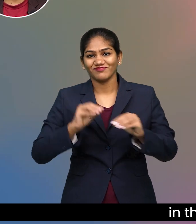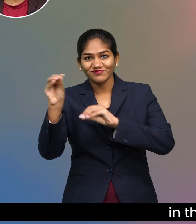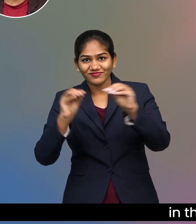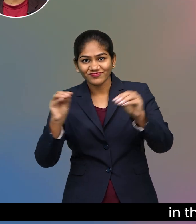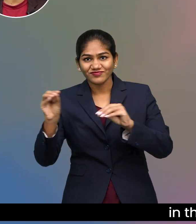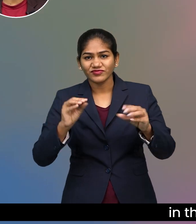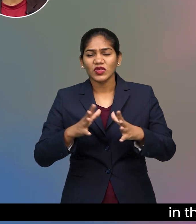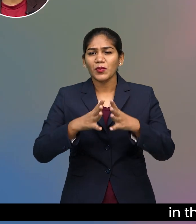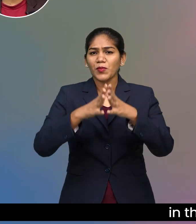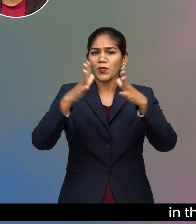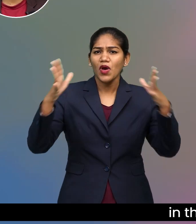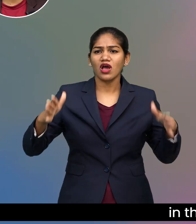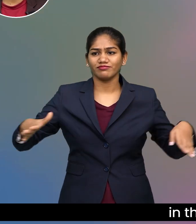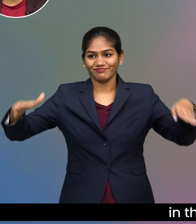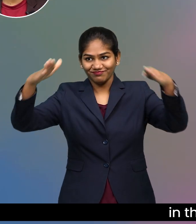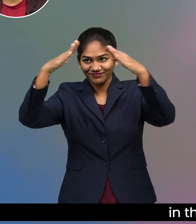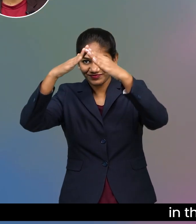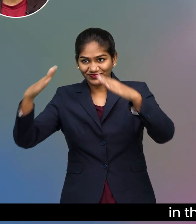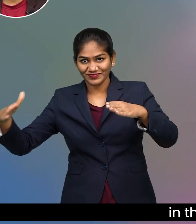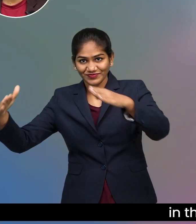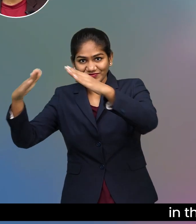in the high mountains.